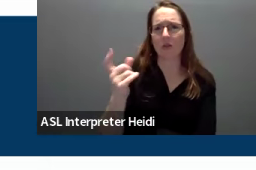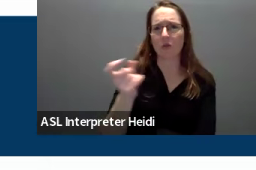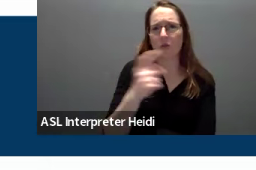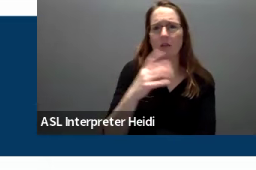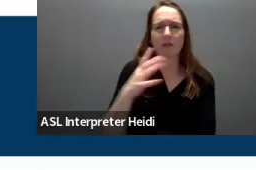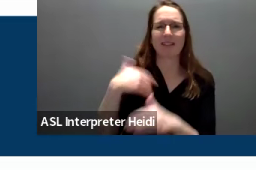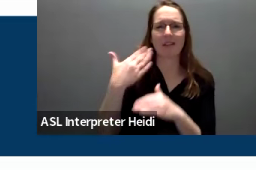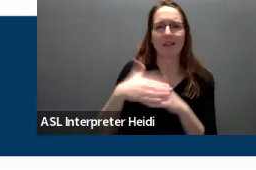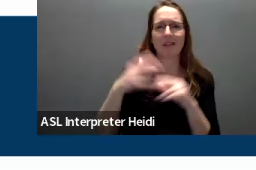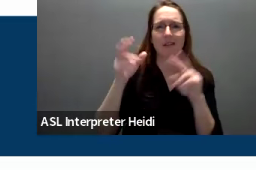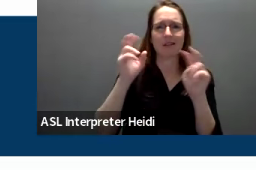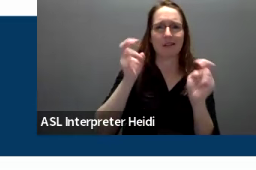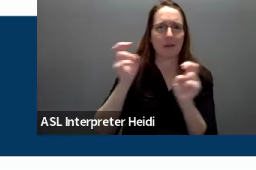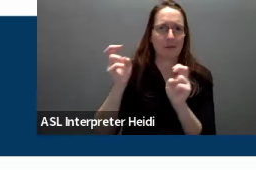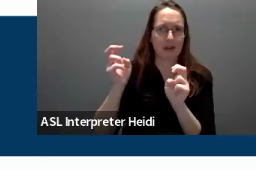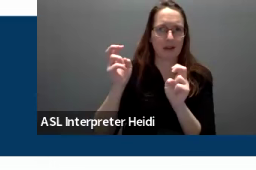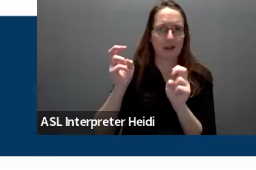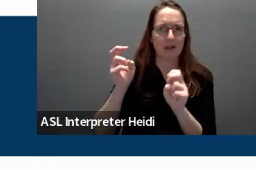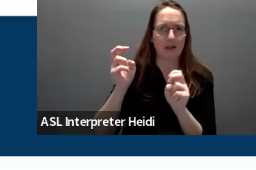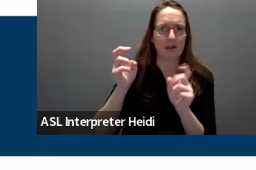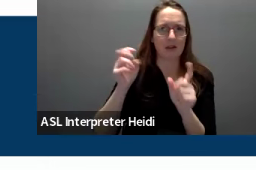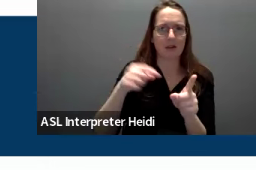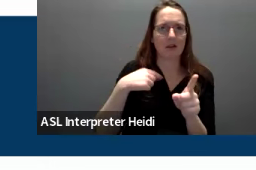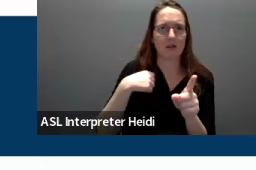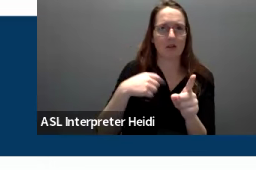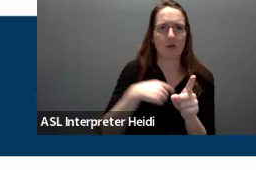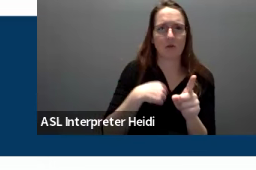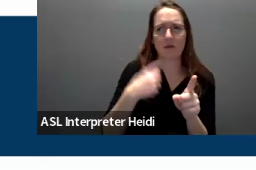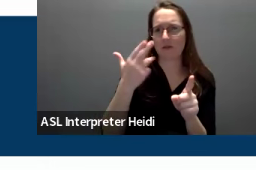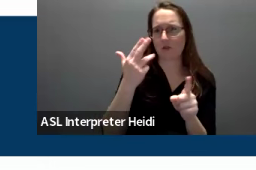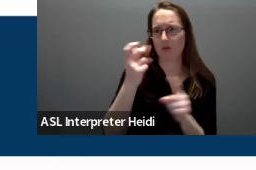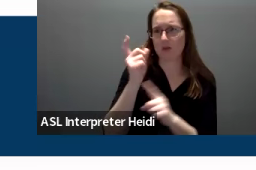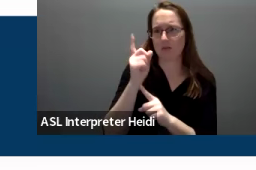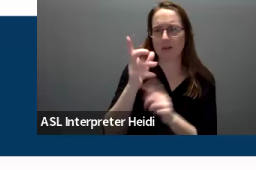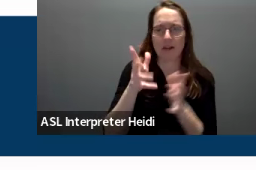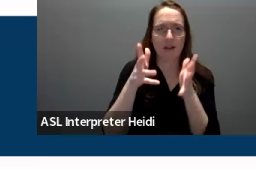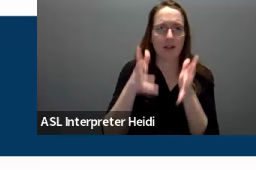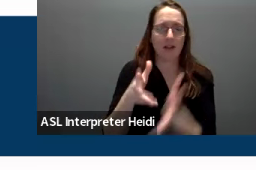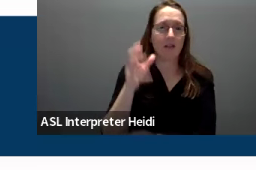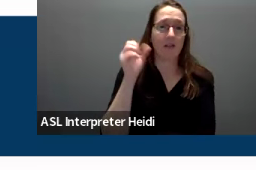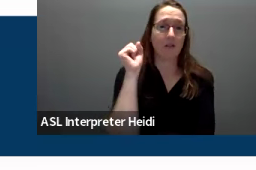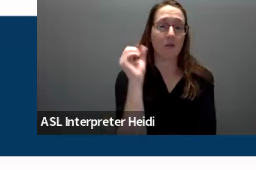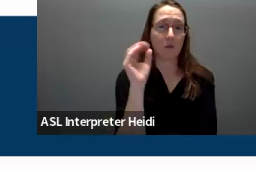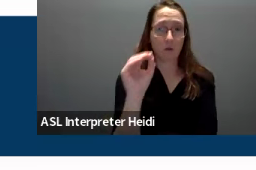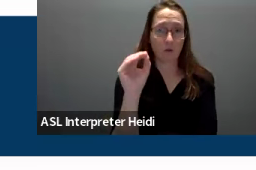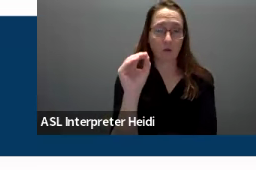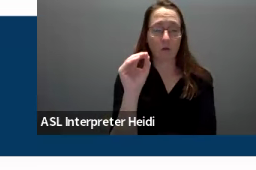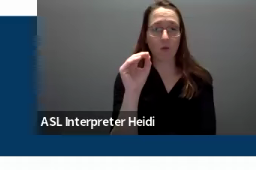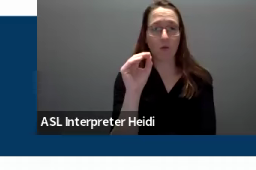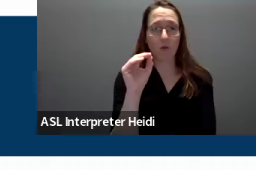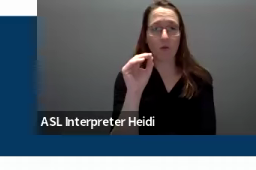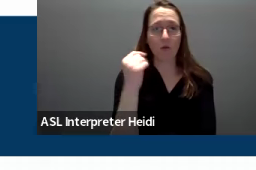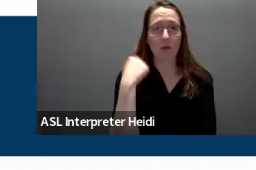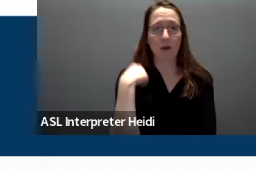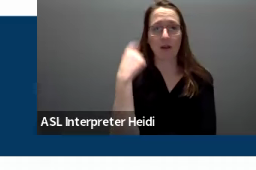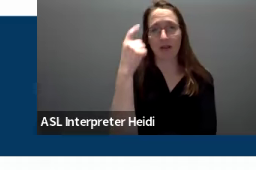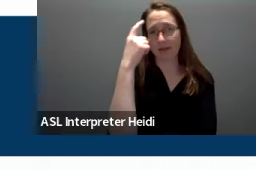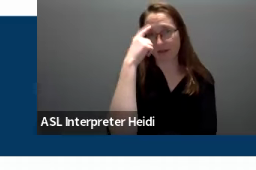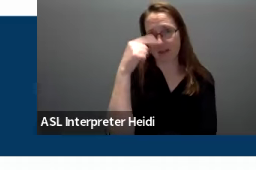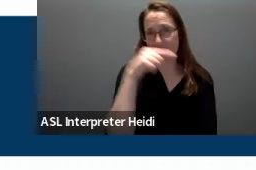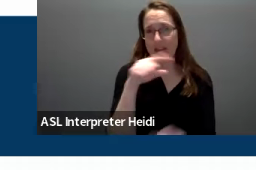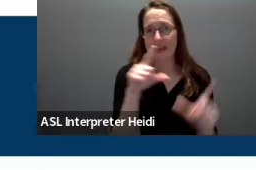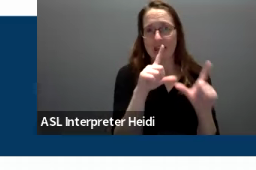next topic, we have only 13 minutes left. So I think that this is